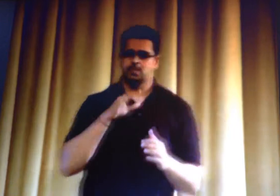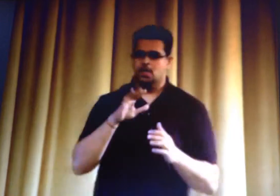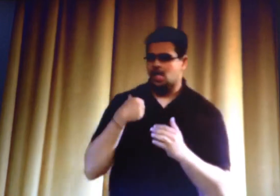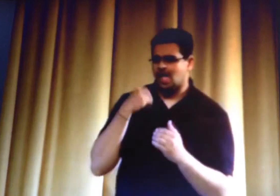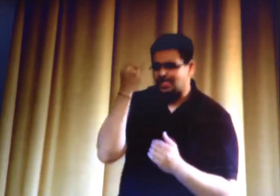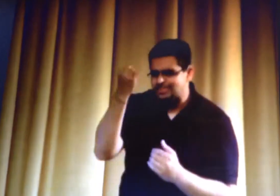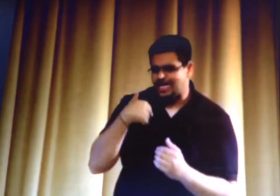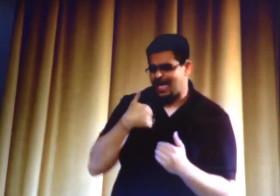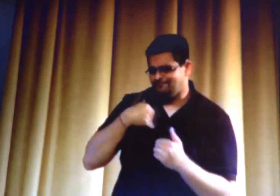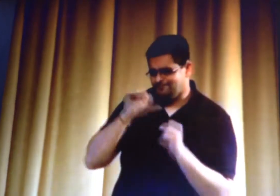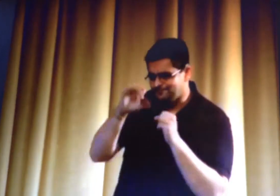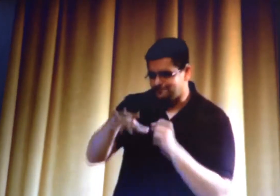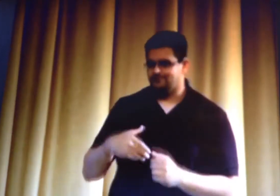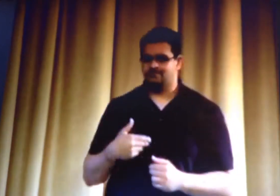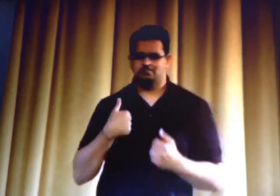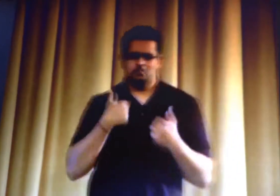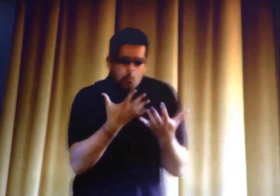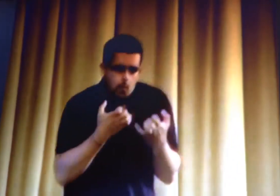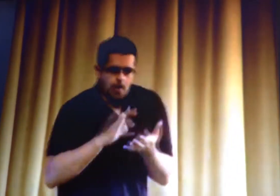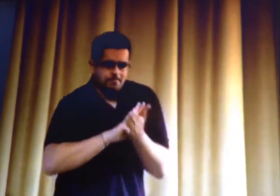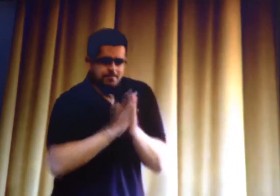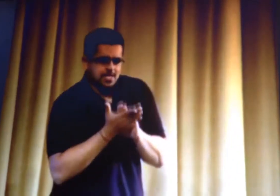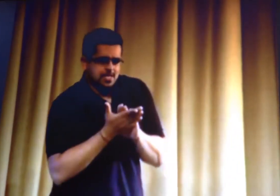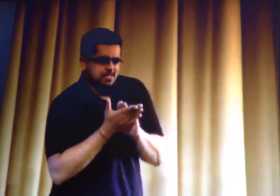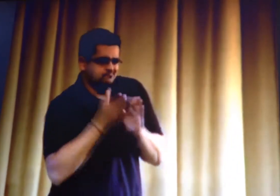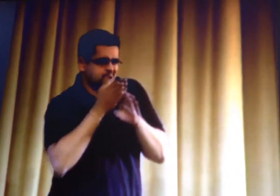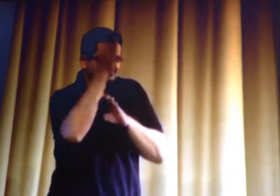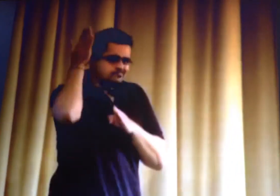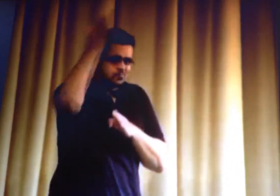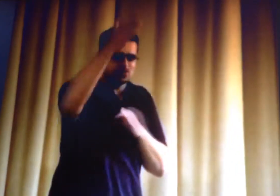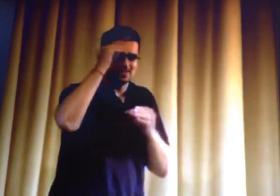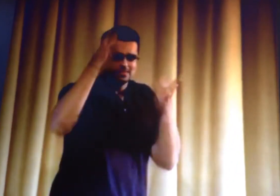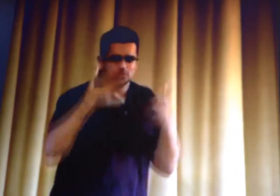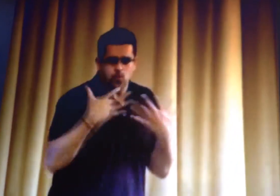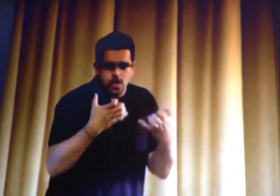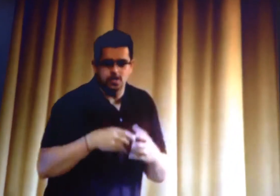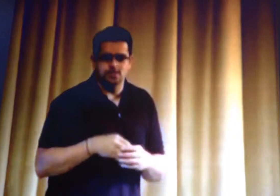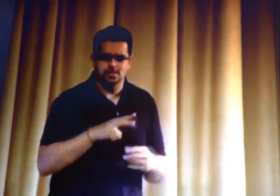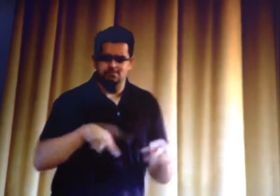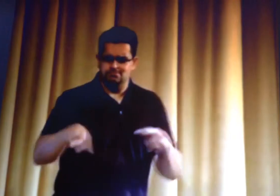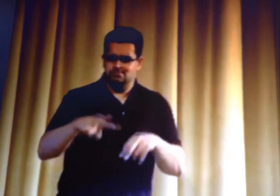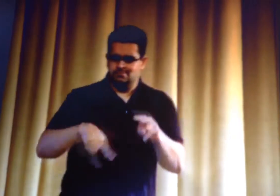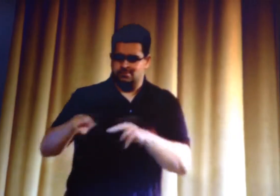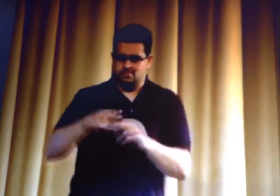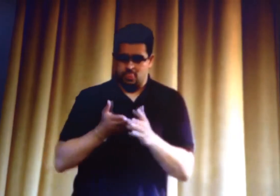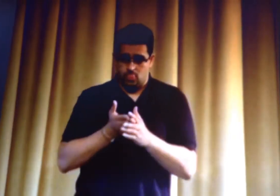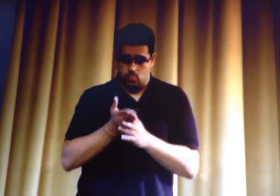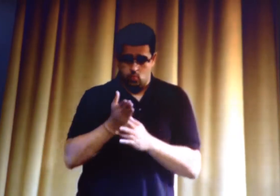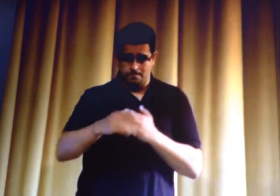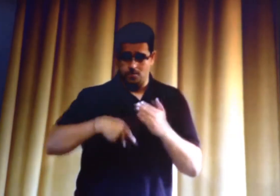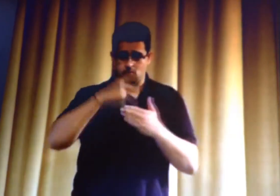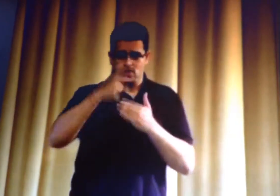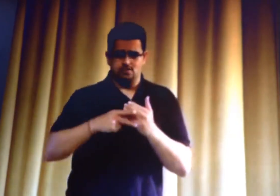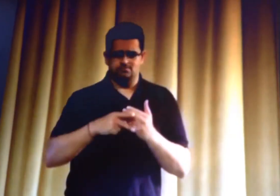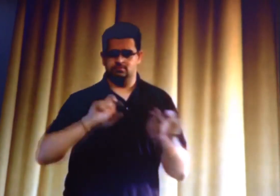He would occasionally throw in a comment here or there. And maybe he would talk about what he wanted to become in the future.